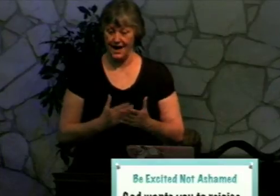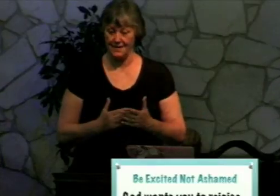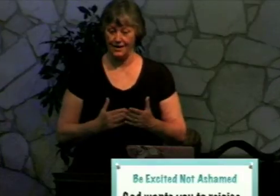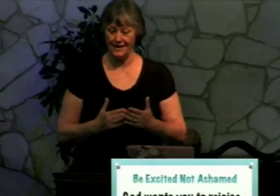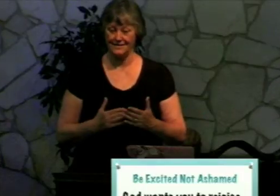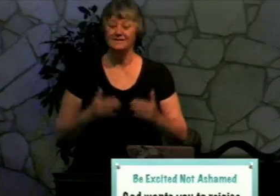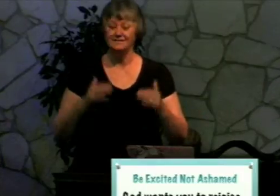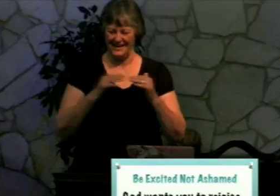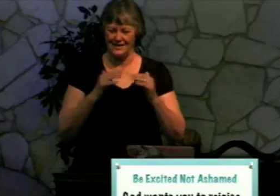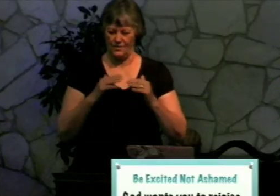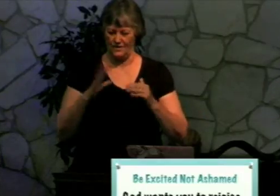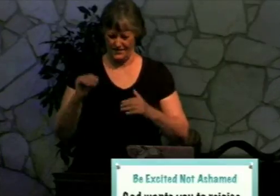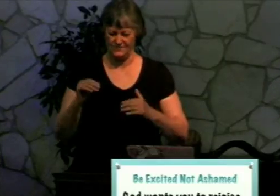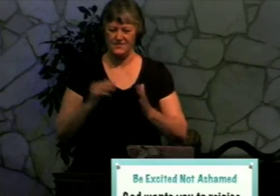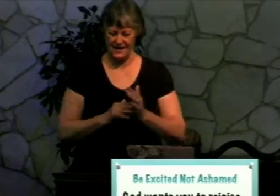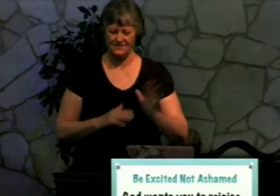Some are like equal,